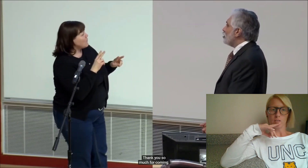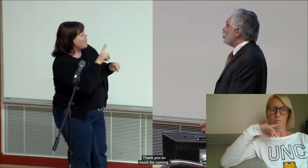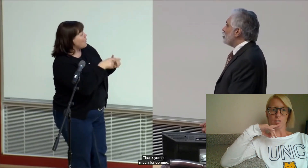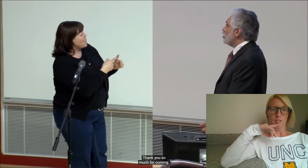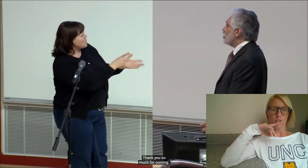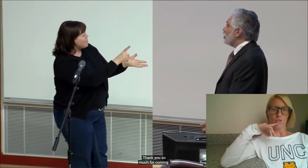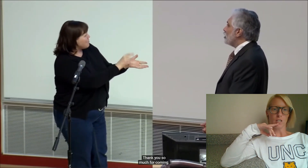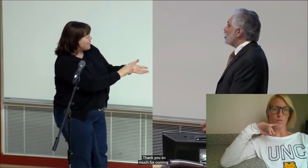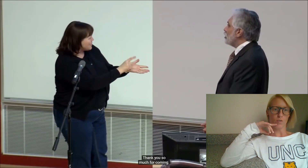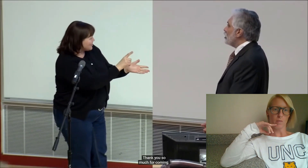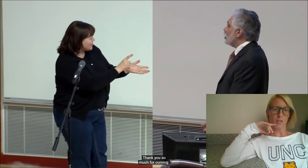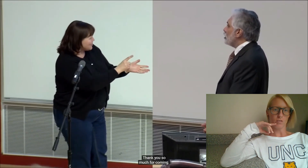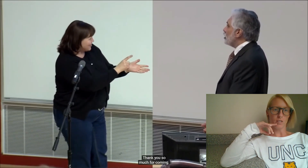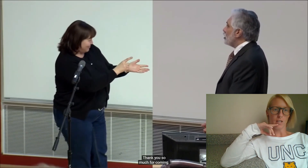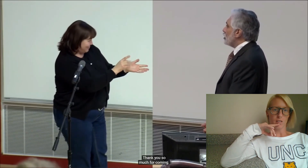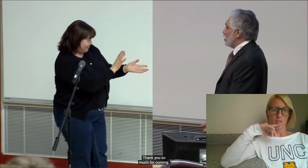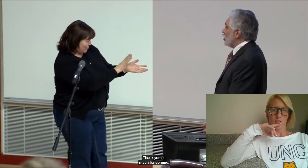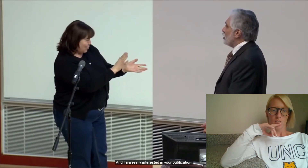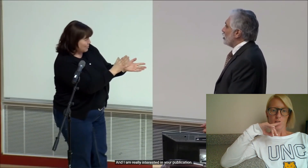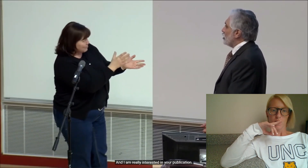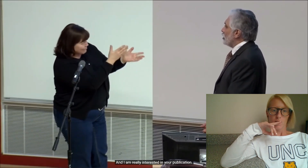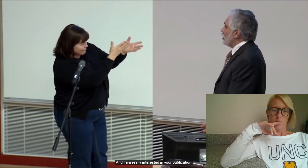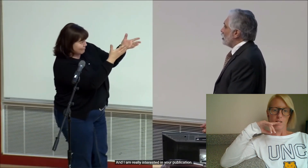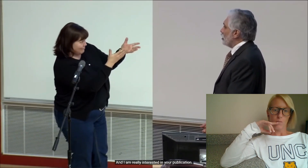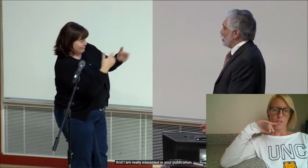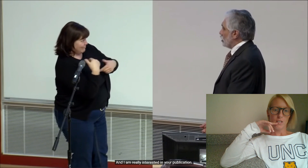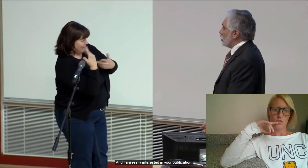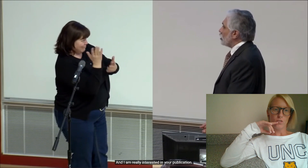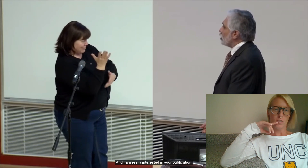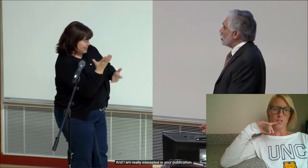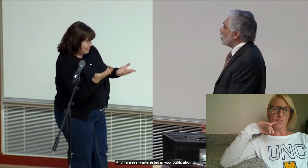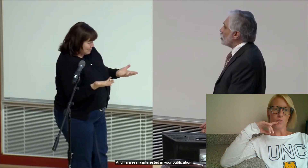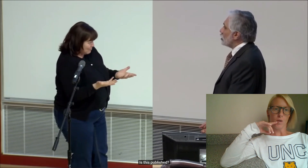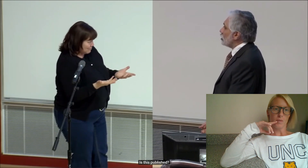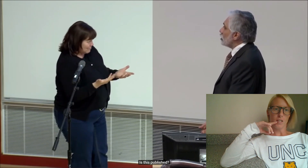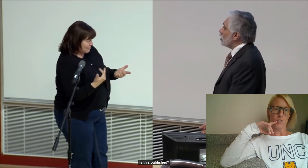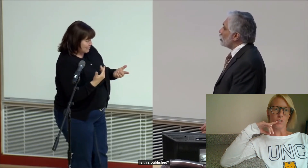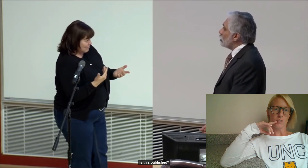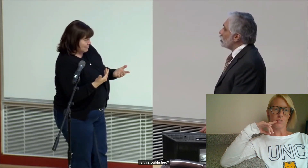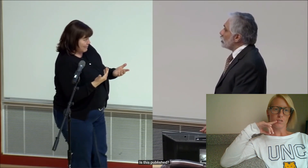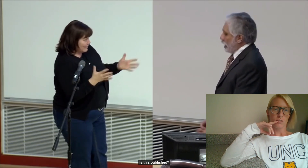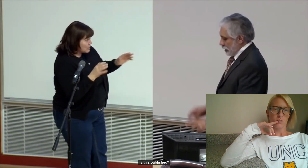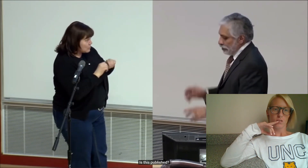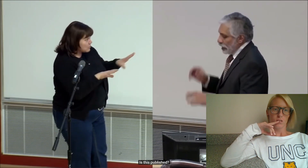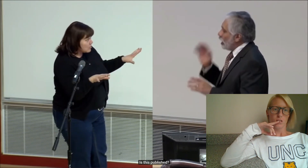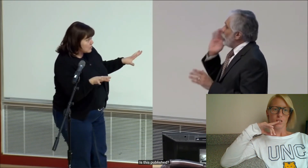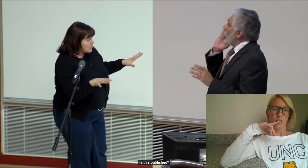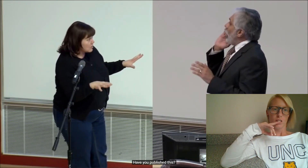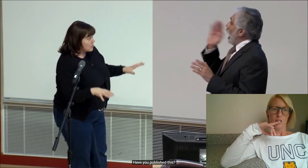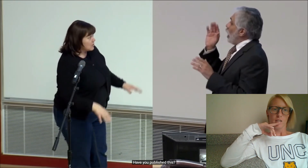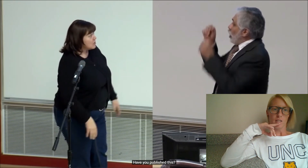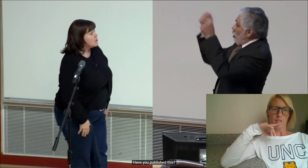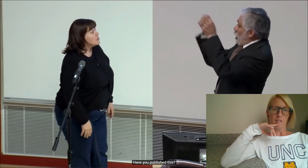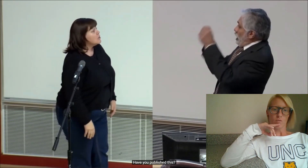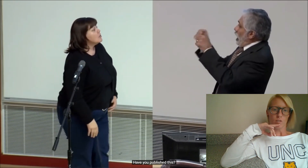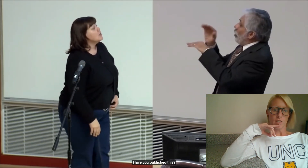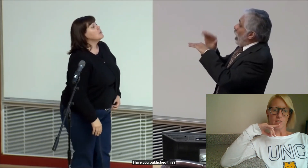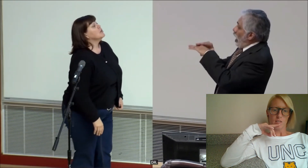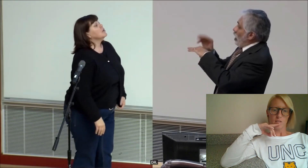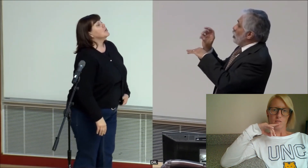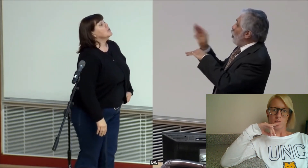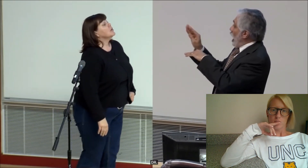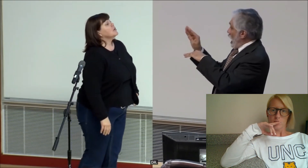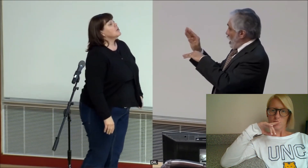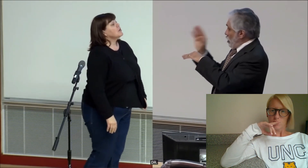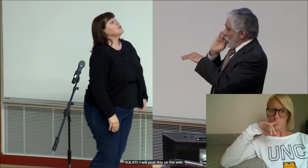so your much for coming. presentation. Thank you for coming here today. And I'm really interested I'm in your really interested in publication. your publication. Is this published? Have you published Is this? it